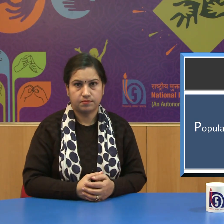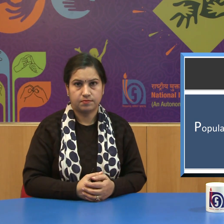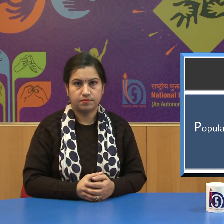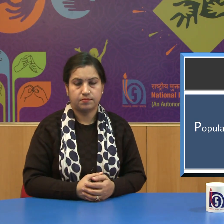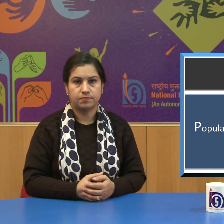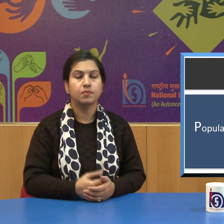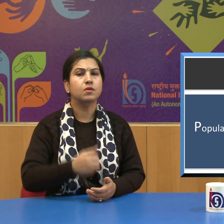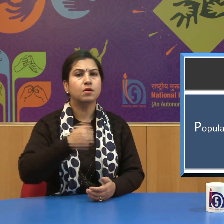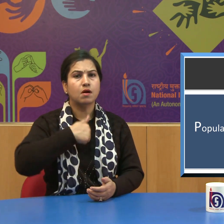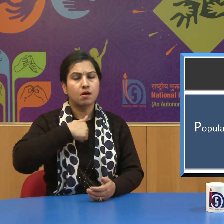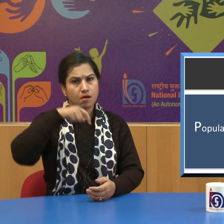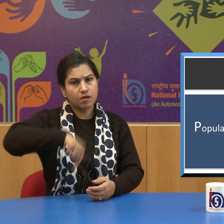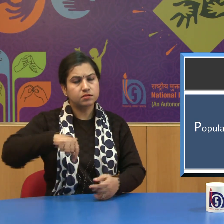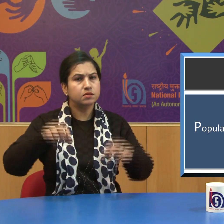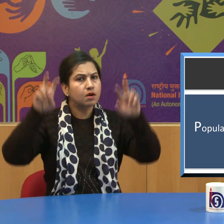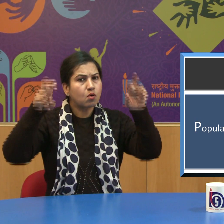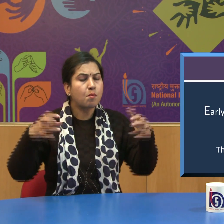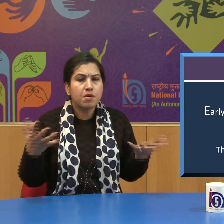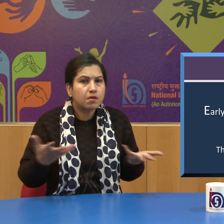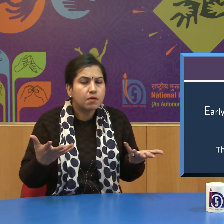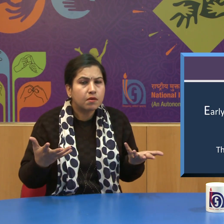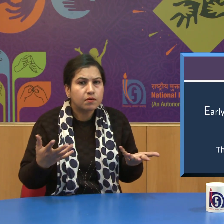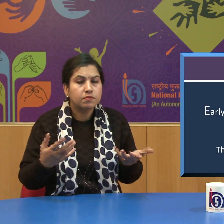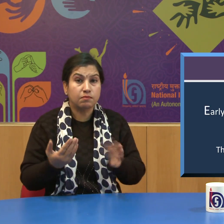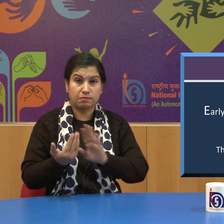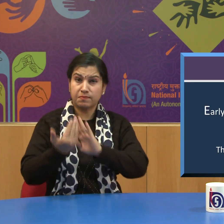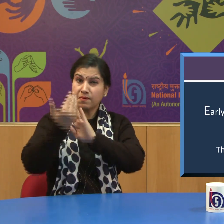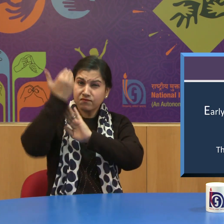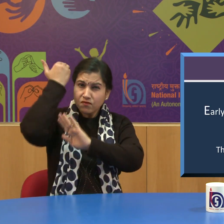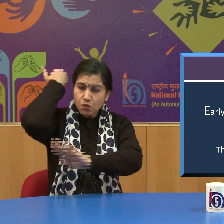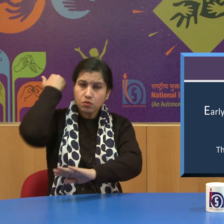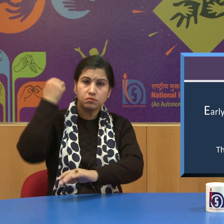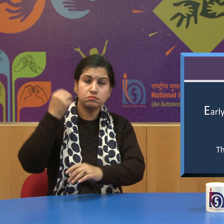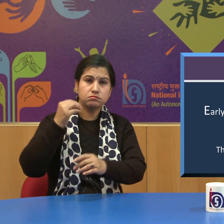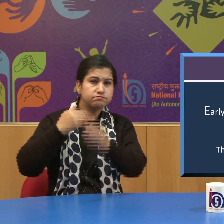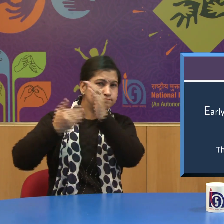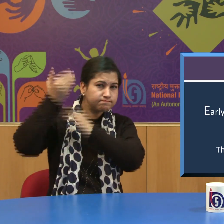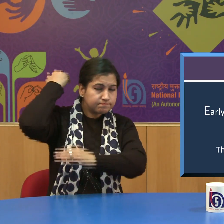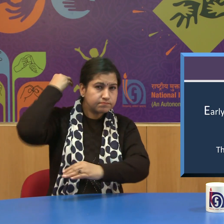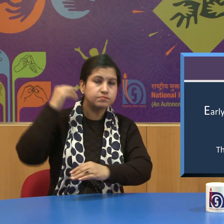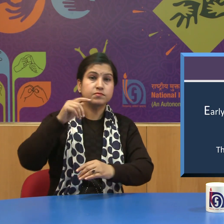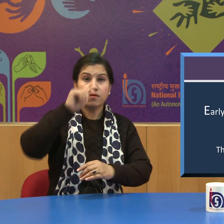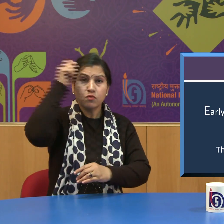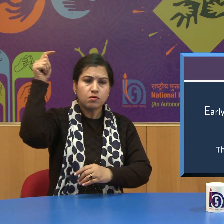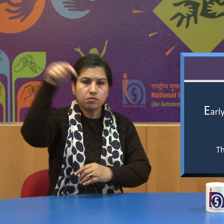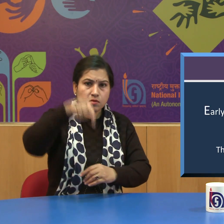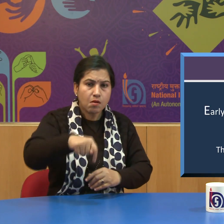Our topic for today is Early Resistance Movements Against British Rule from the